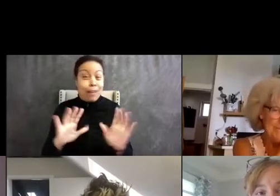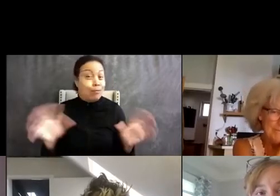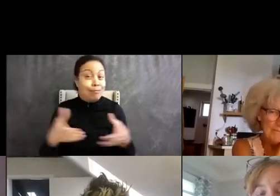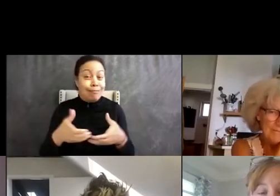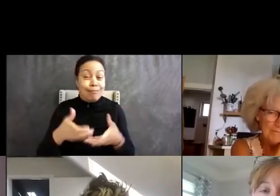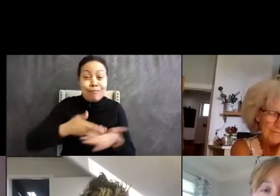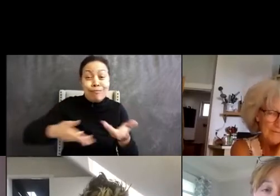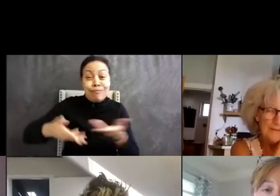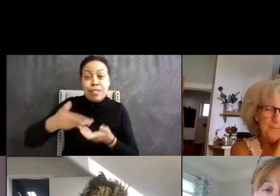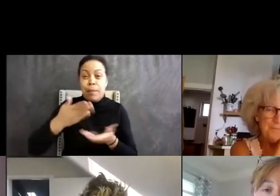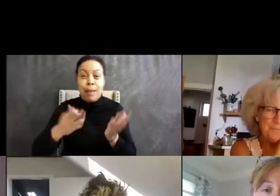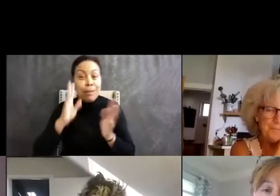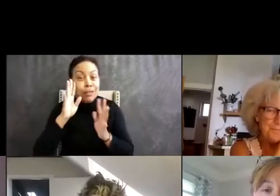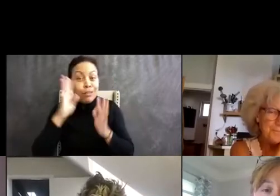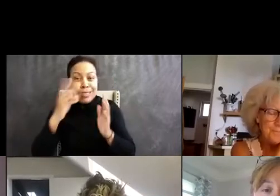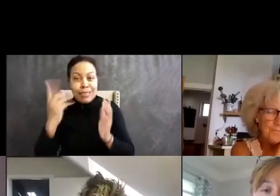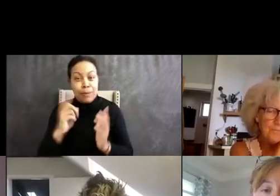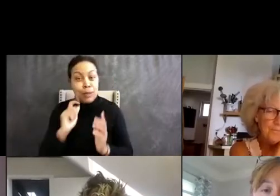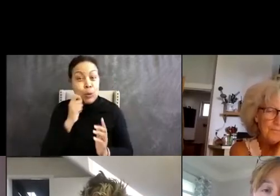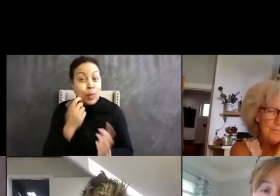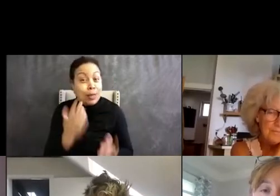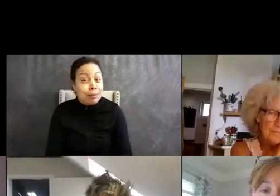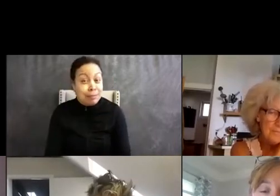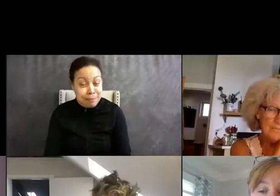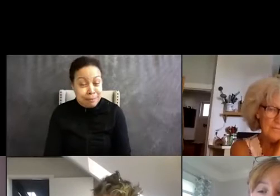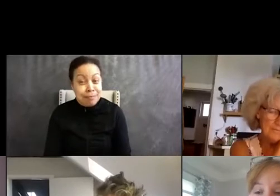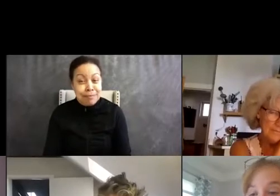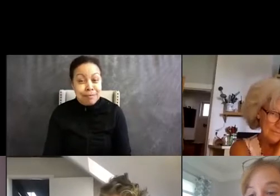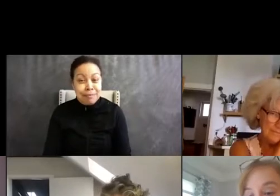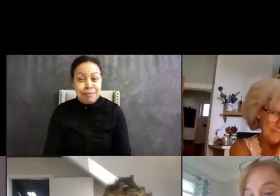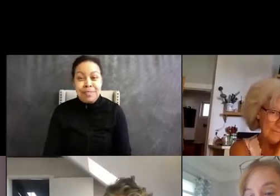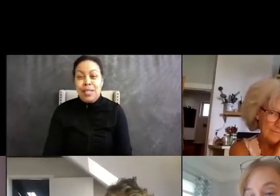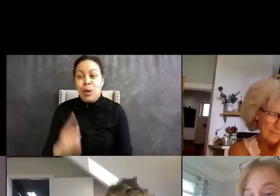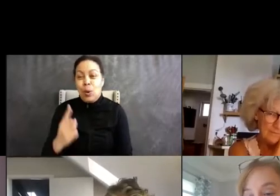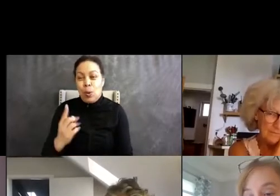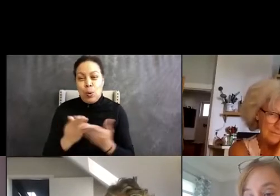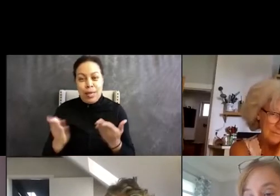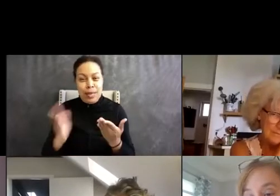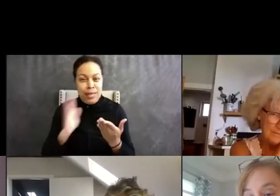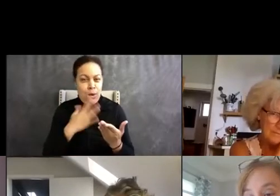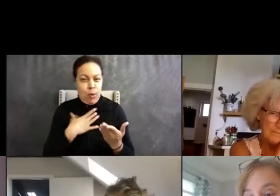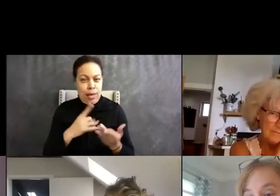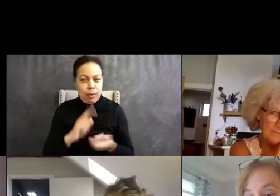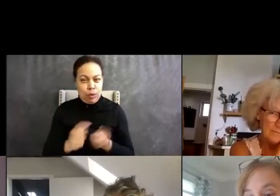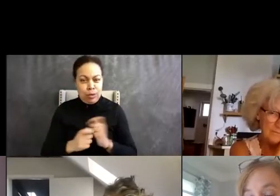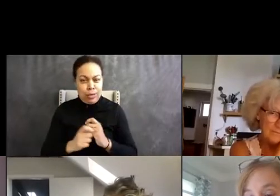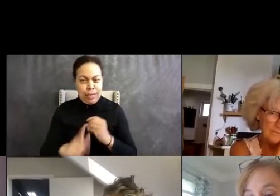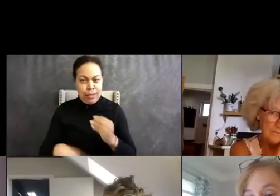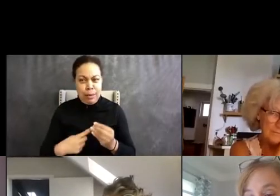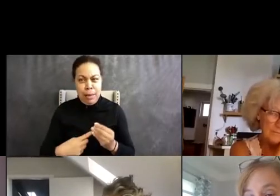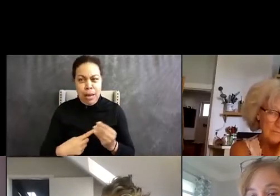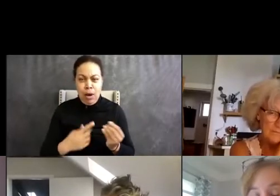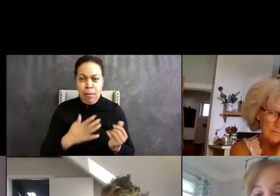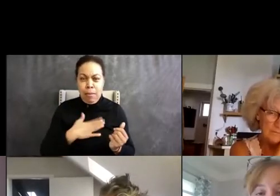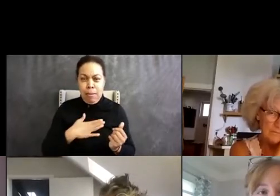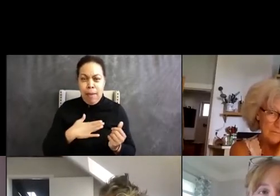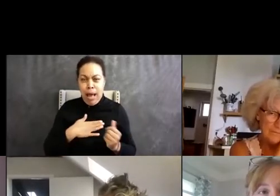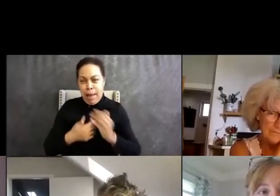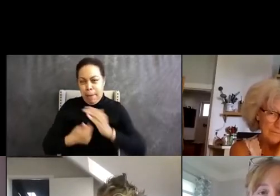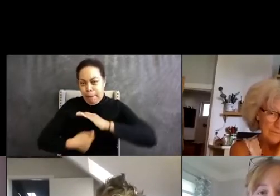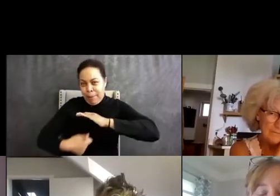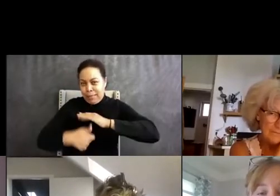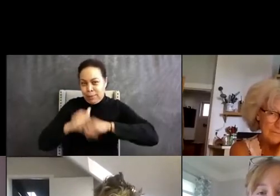write something cool. And the one thing I like to change about my basement workspace